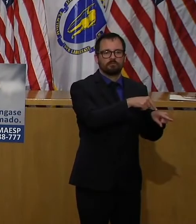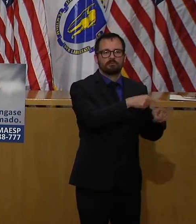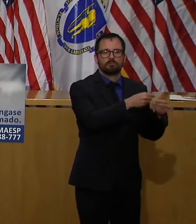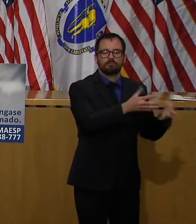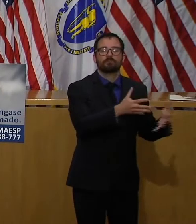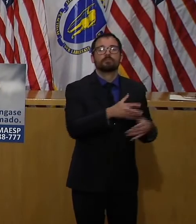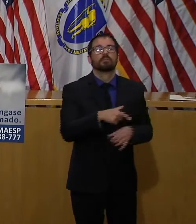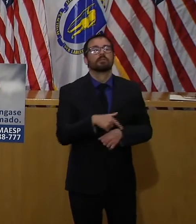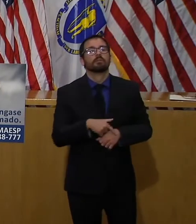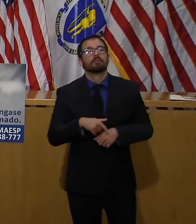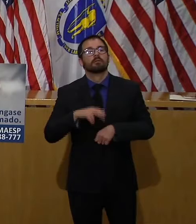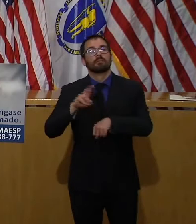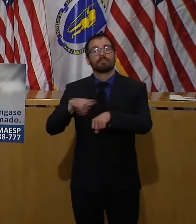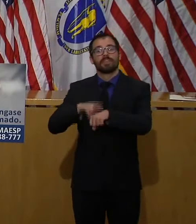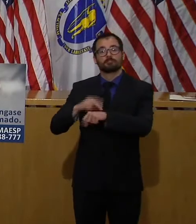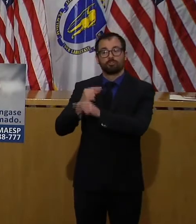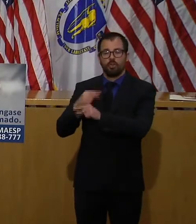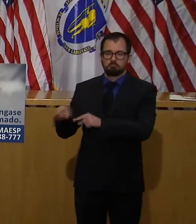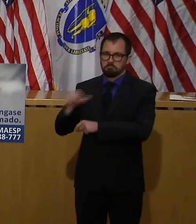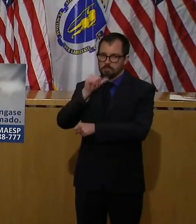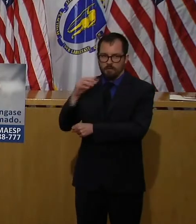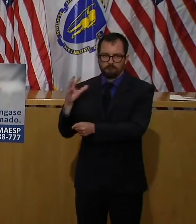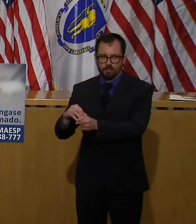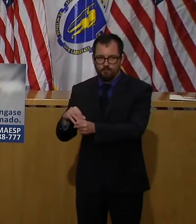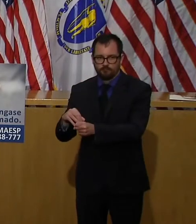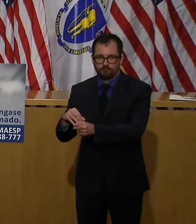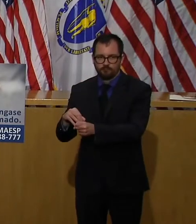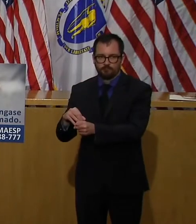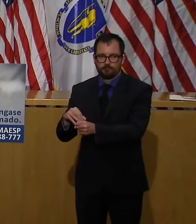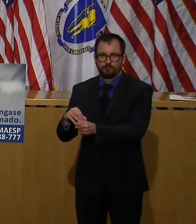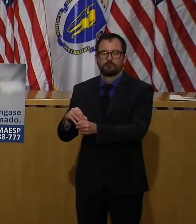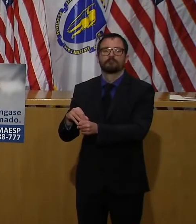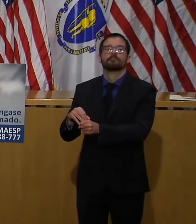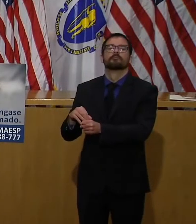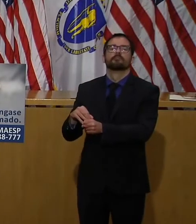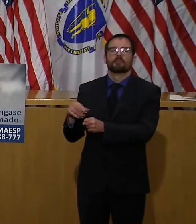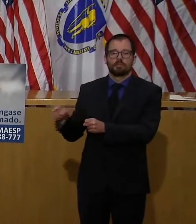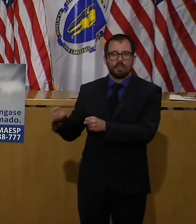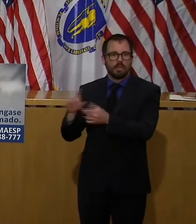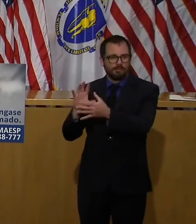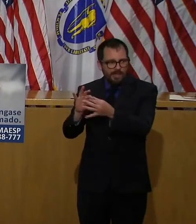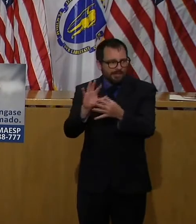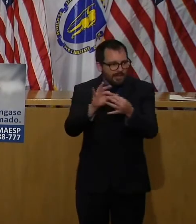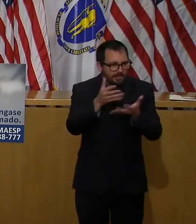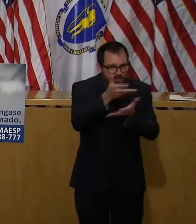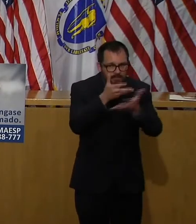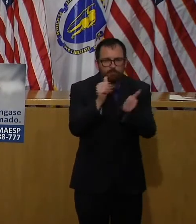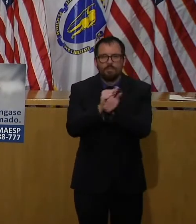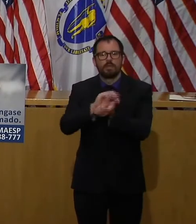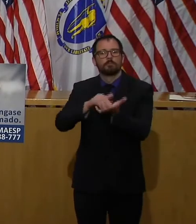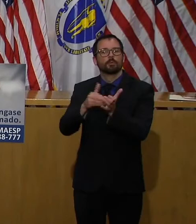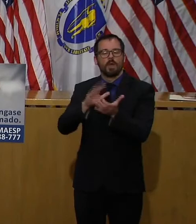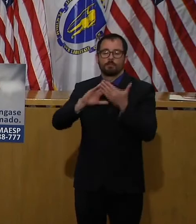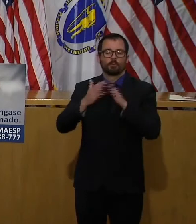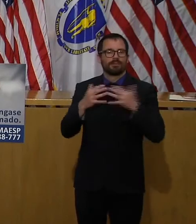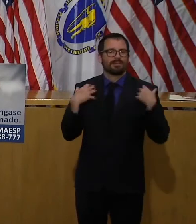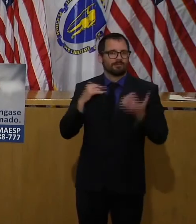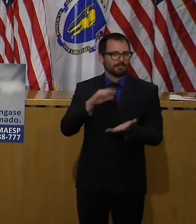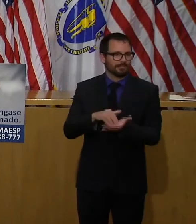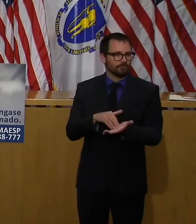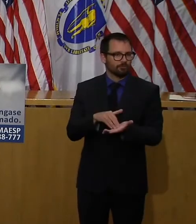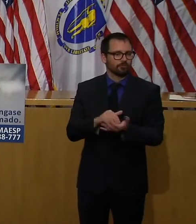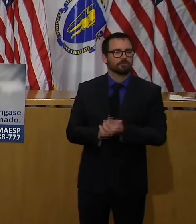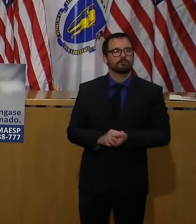people have. They're familiar to the folks in those communities, and we thought in many respects they would be a better answer than the